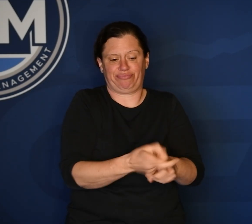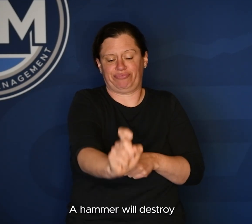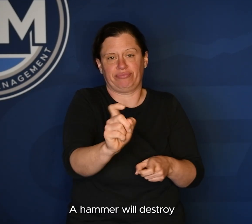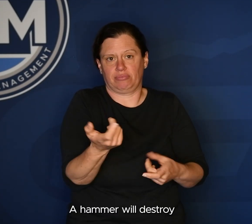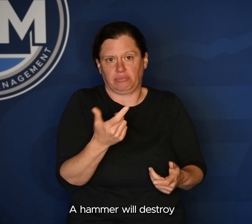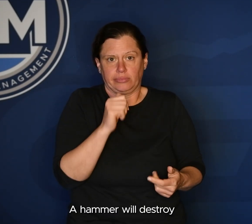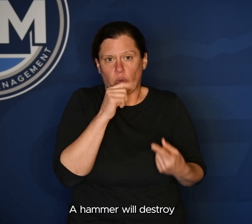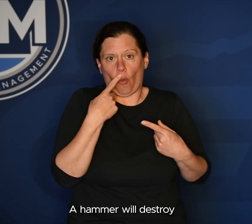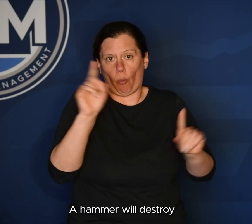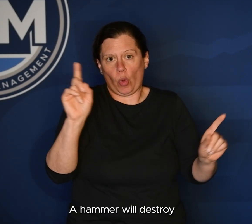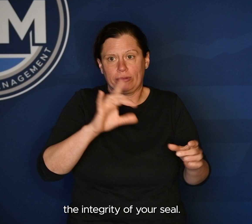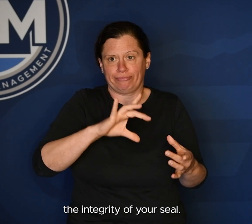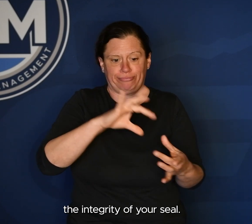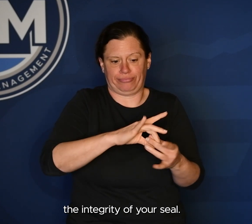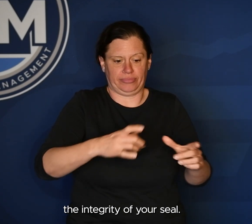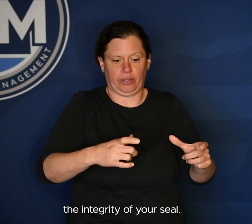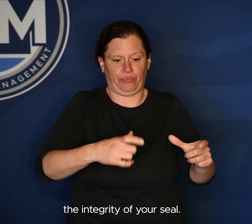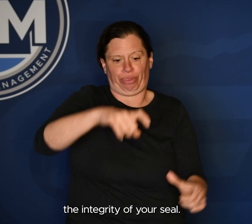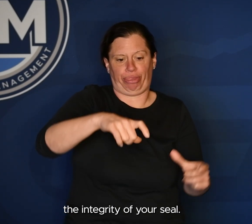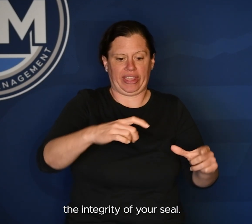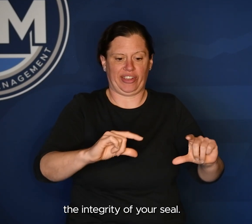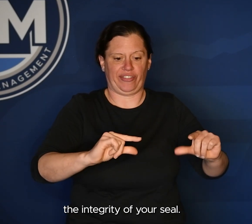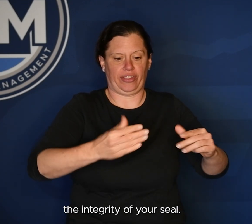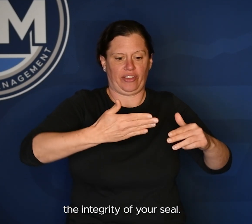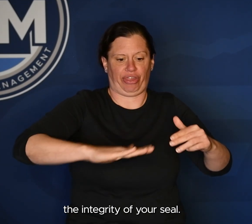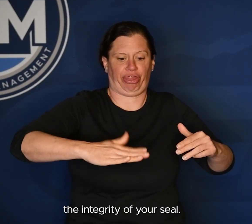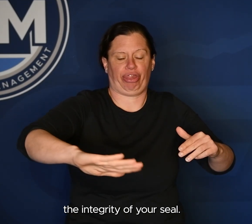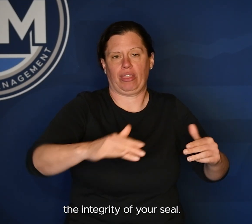A hammer will destroy the integrity of your seal.